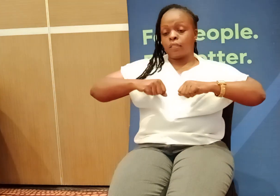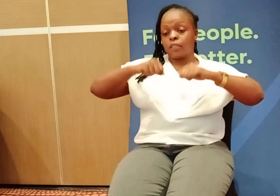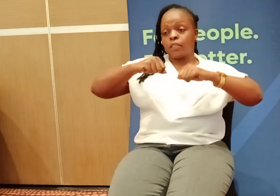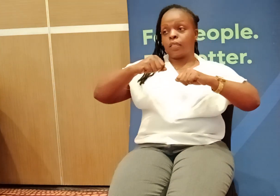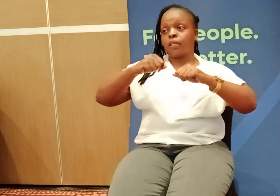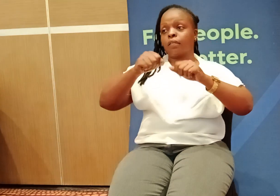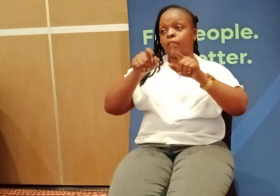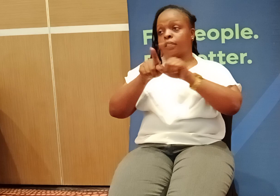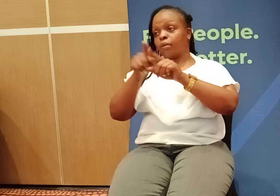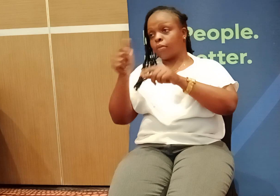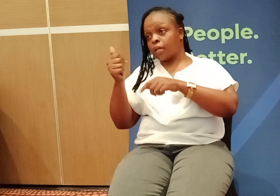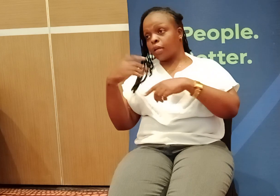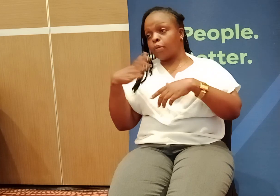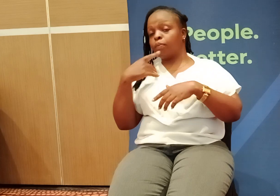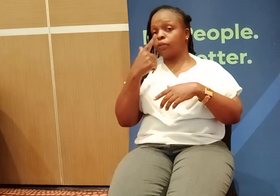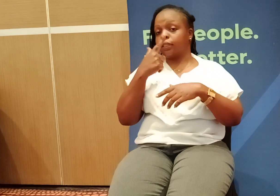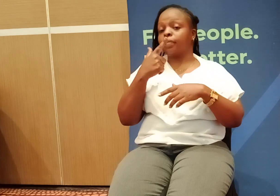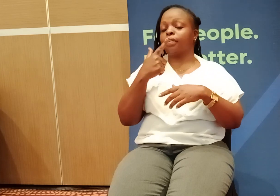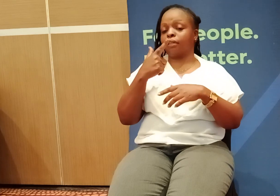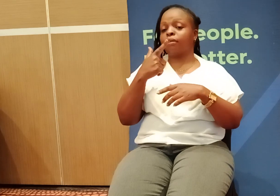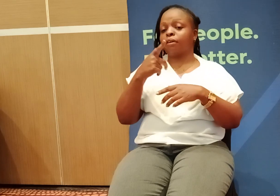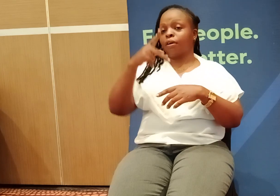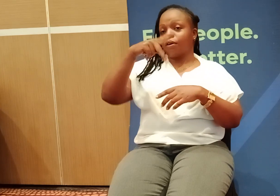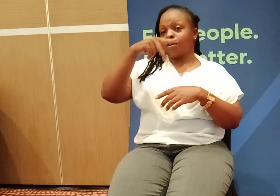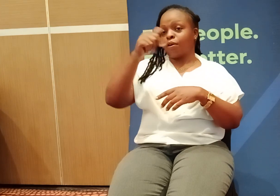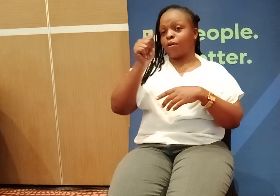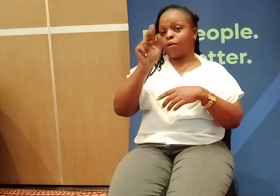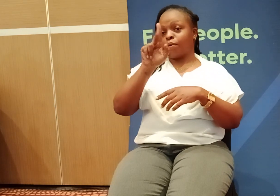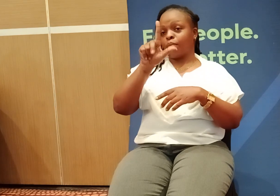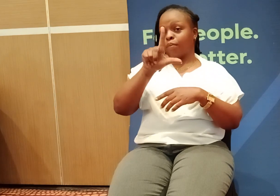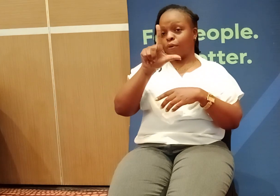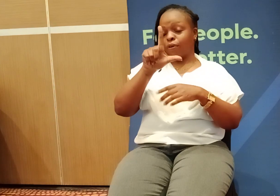are saying, Paul, just go quickly to the headline of BD today